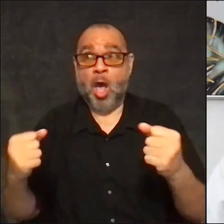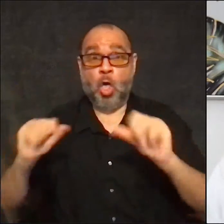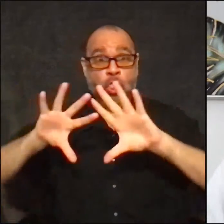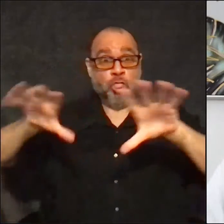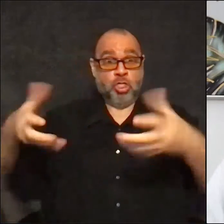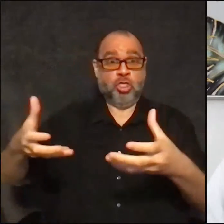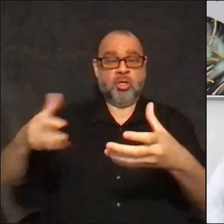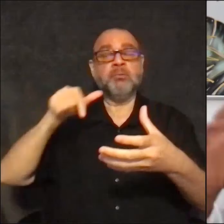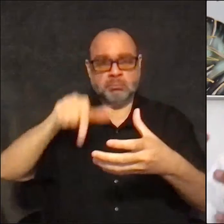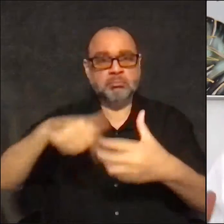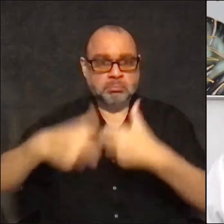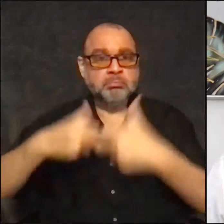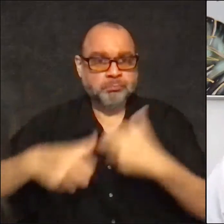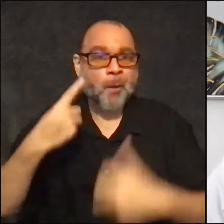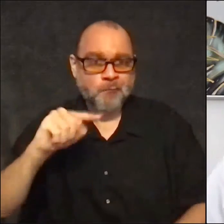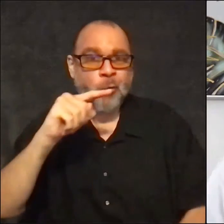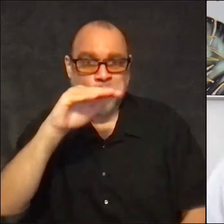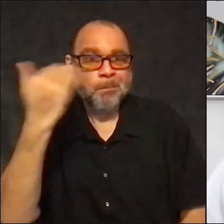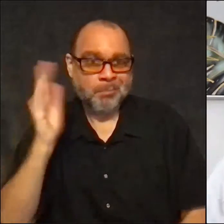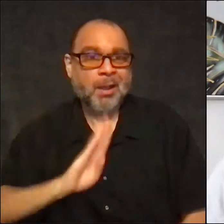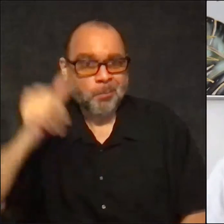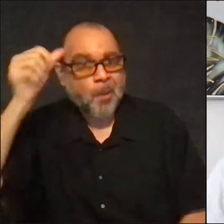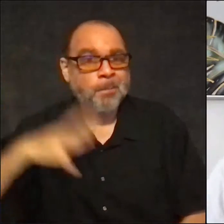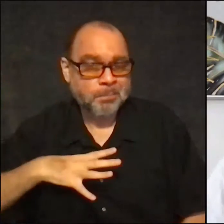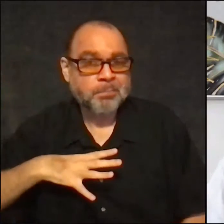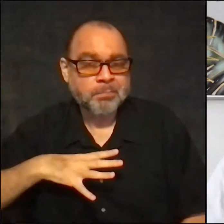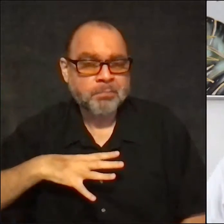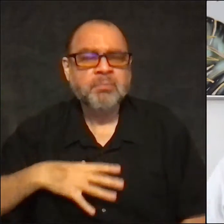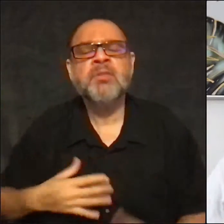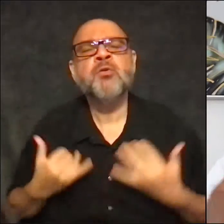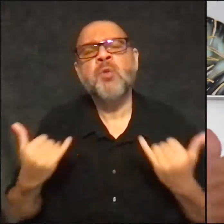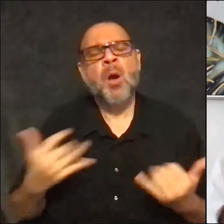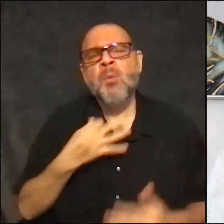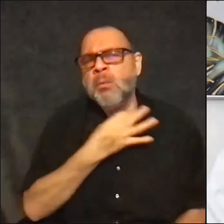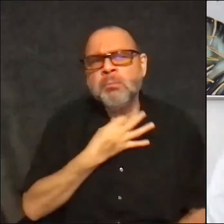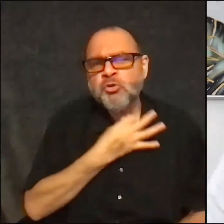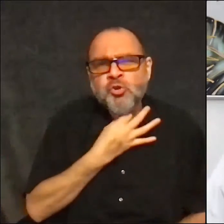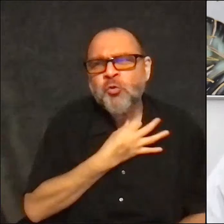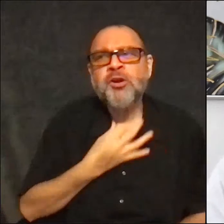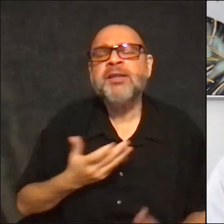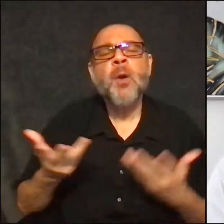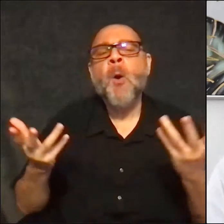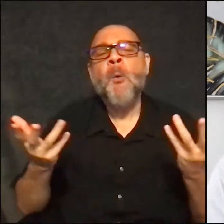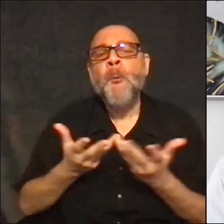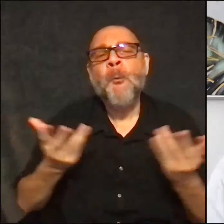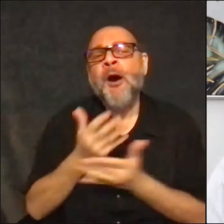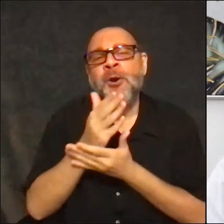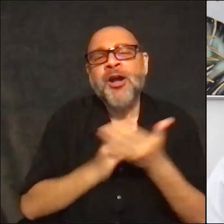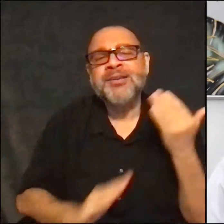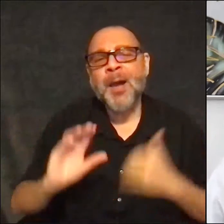So I'm curious for you, though, before we even get to that point, what are some of the mental health stigmas that you've